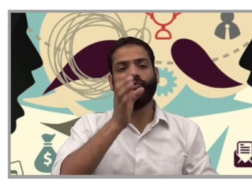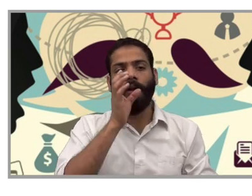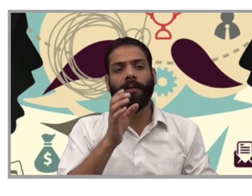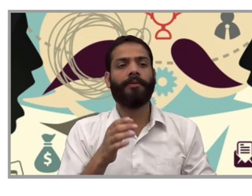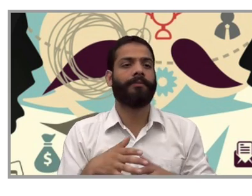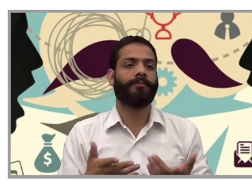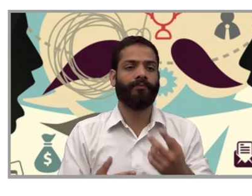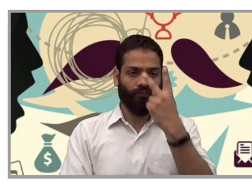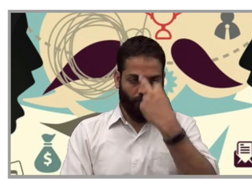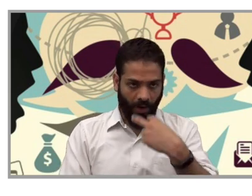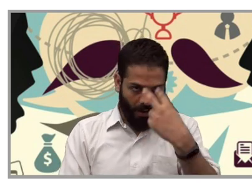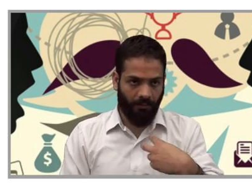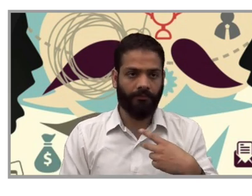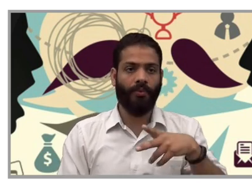aspect.